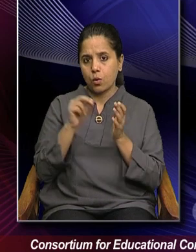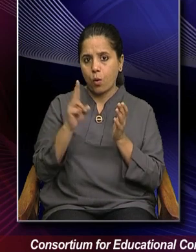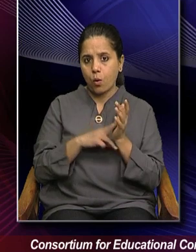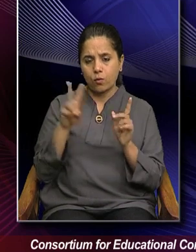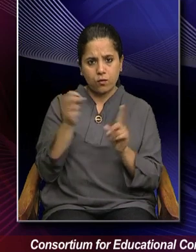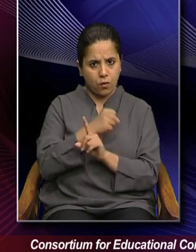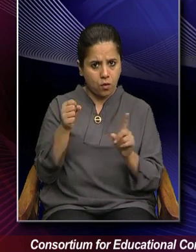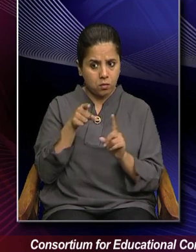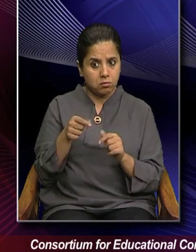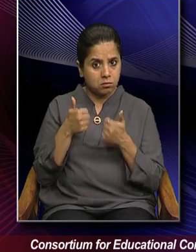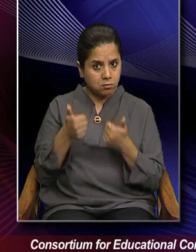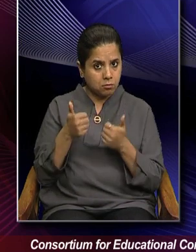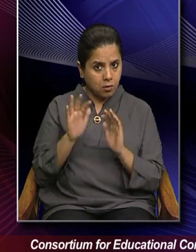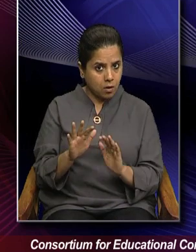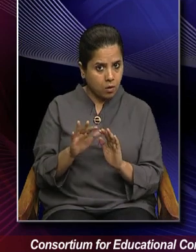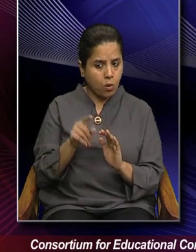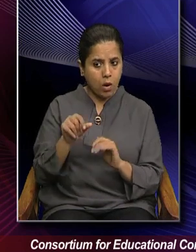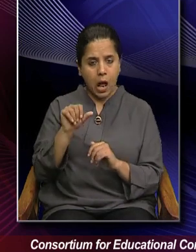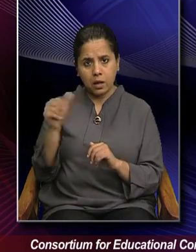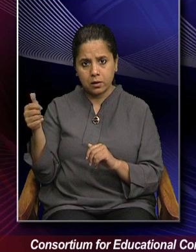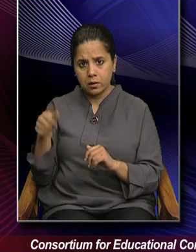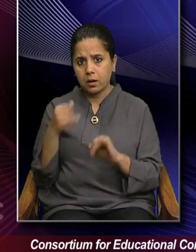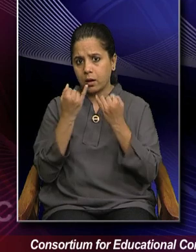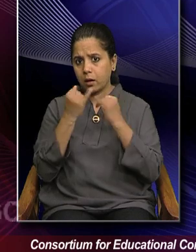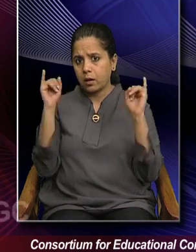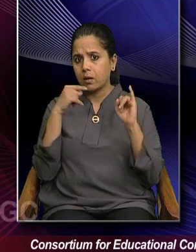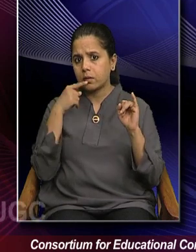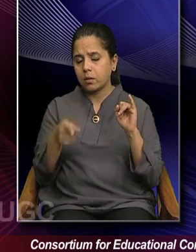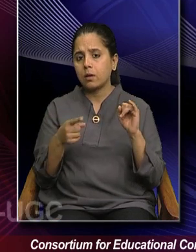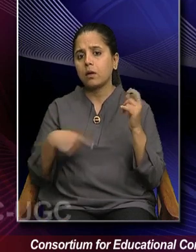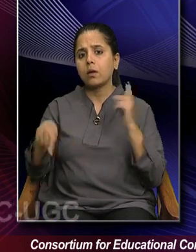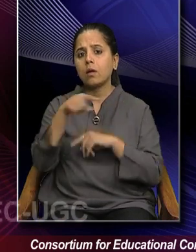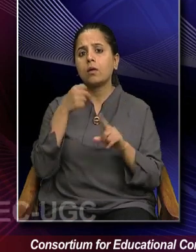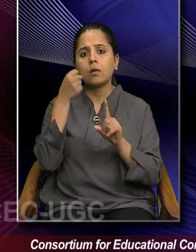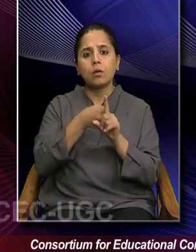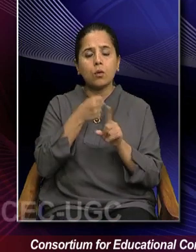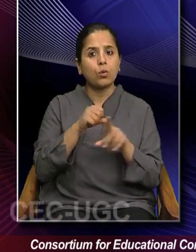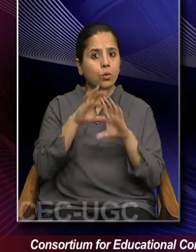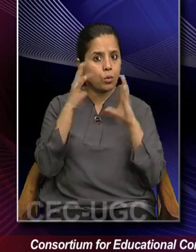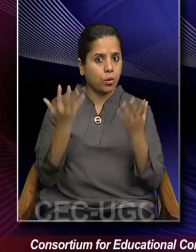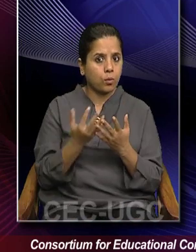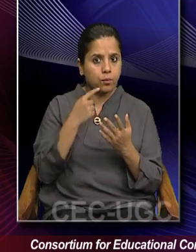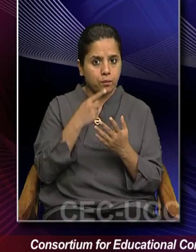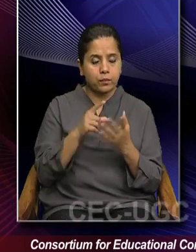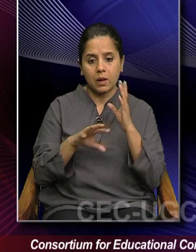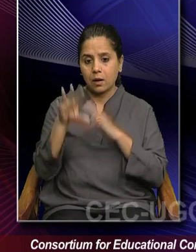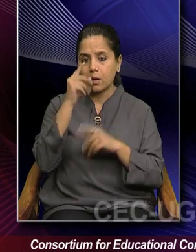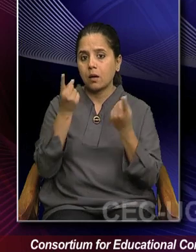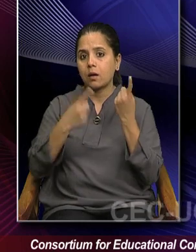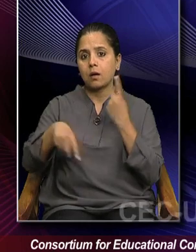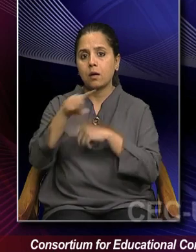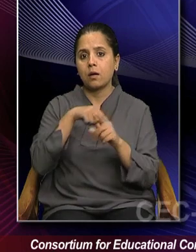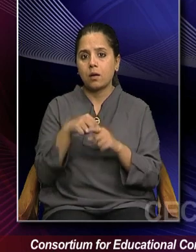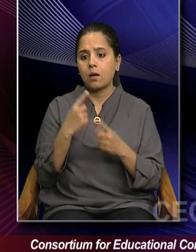was more effective than other independence movement globally, learning them